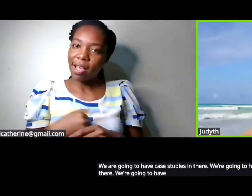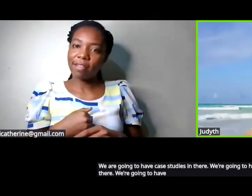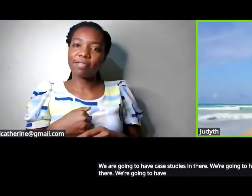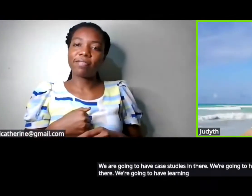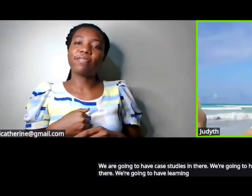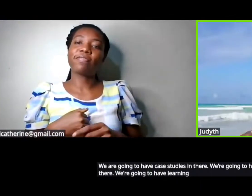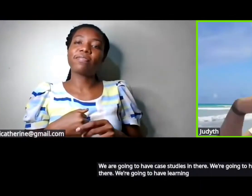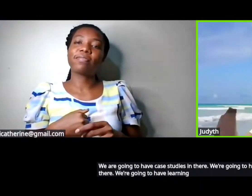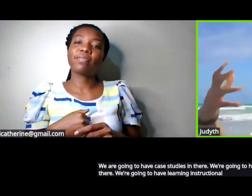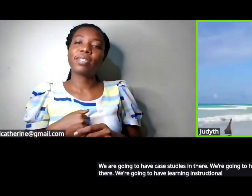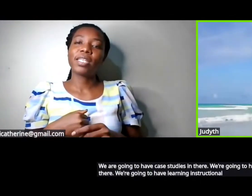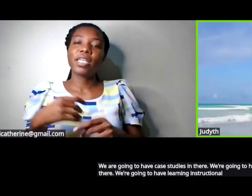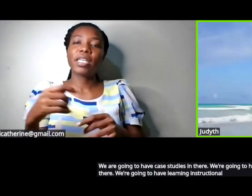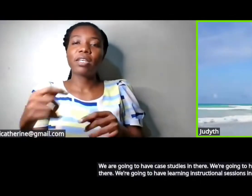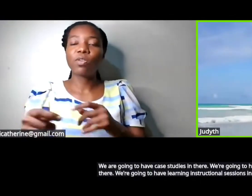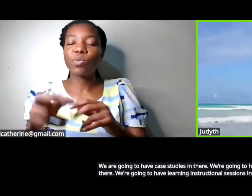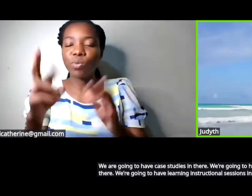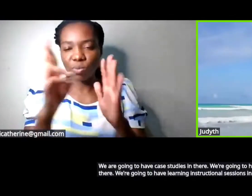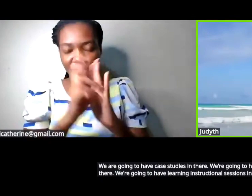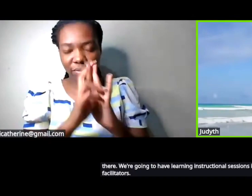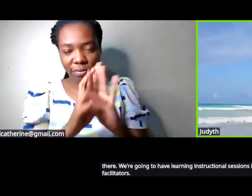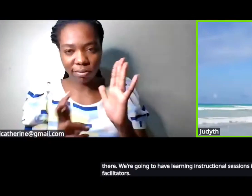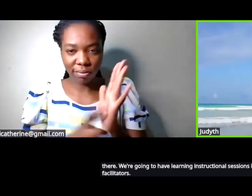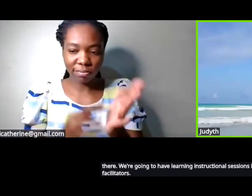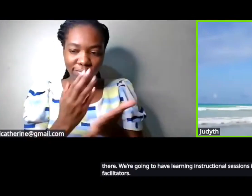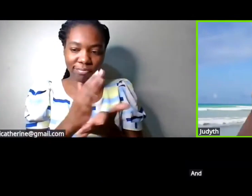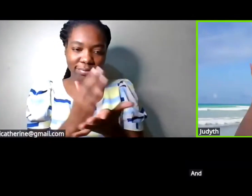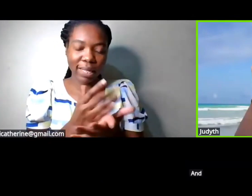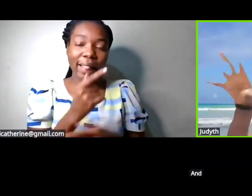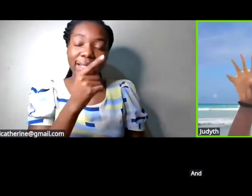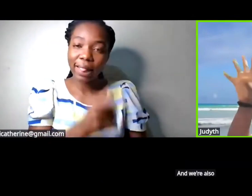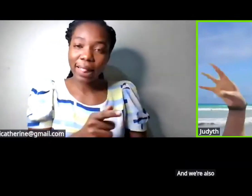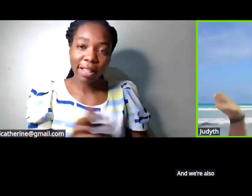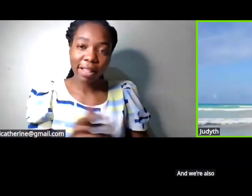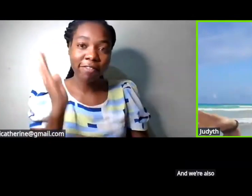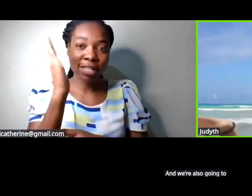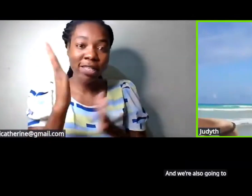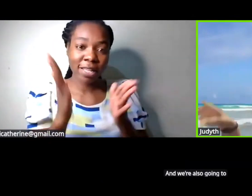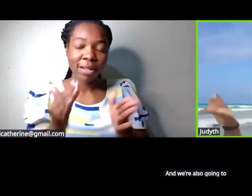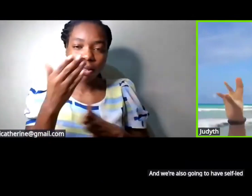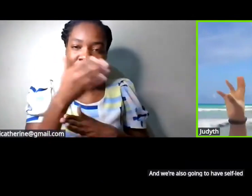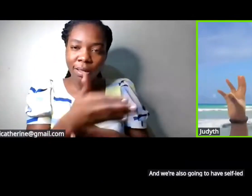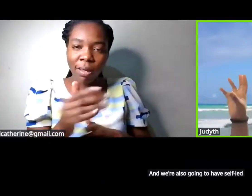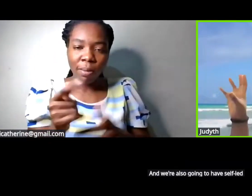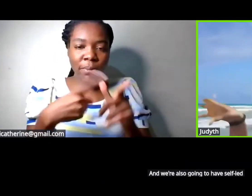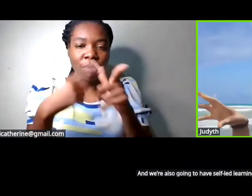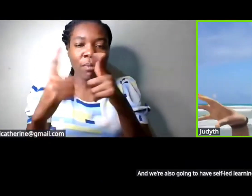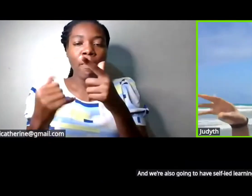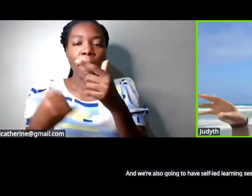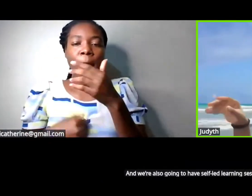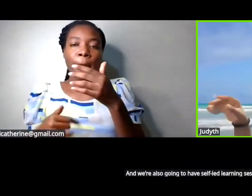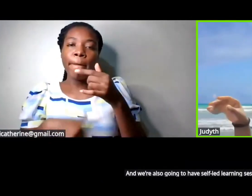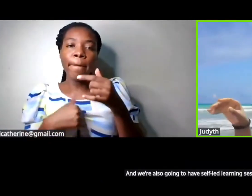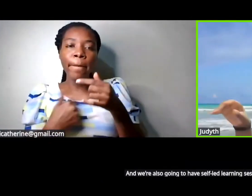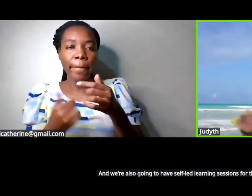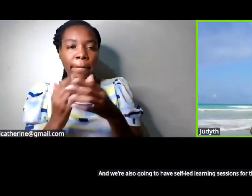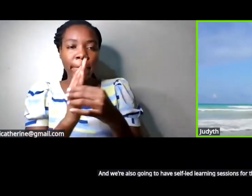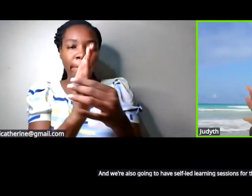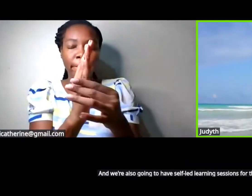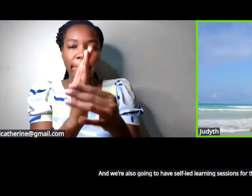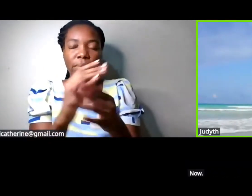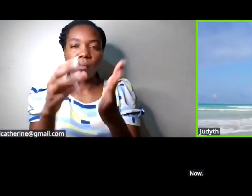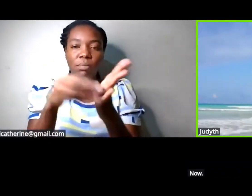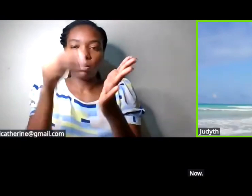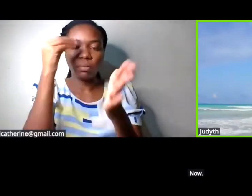instructional sessions in there run by facilitators. And we're also going to have self-led learning sessions for these individuals. Now, I don't know what